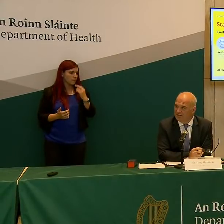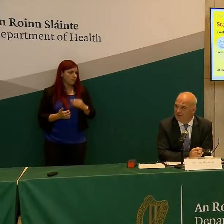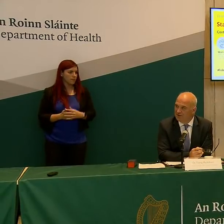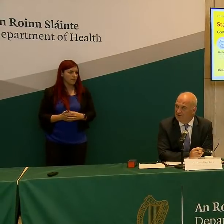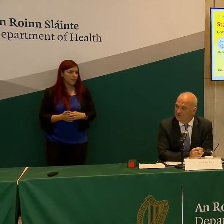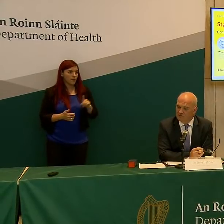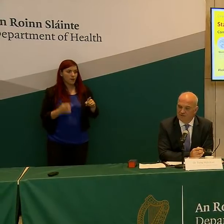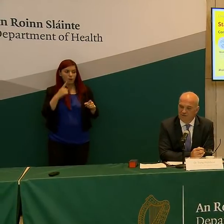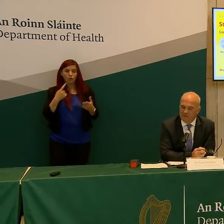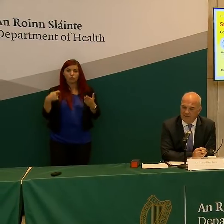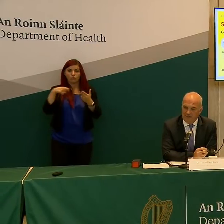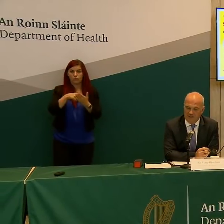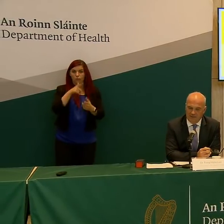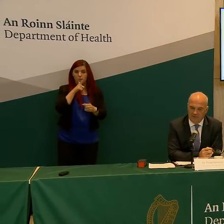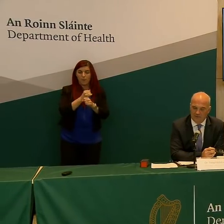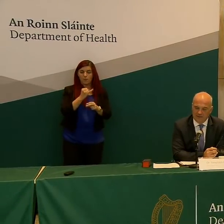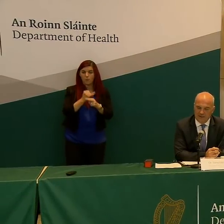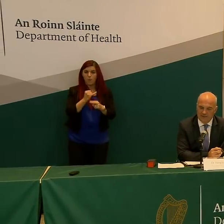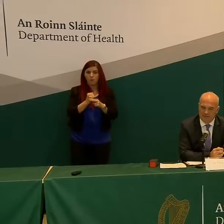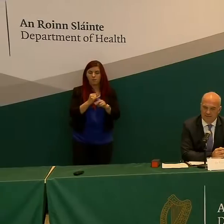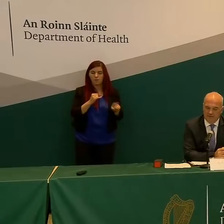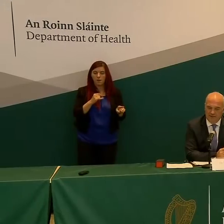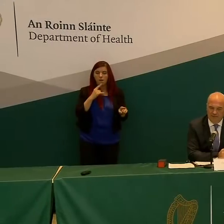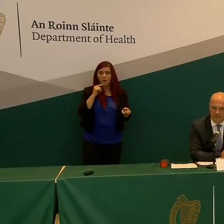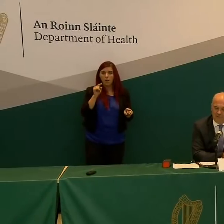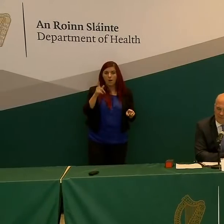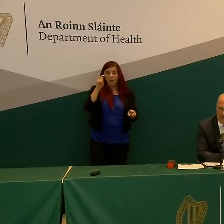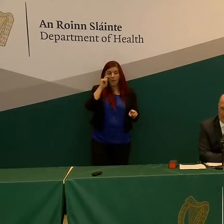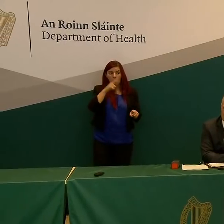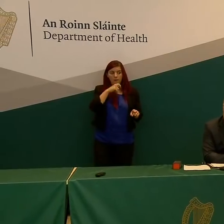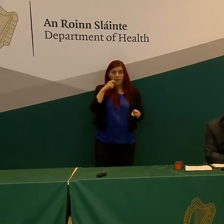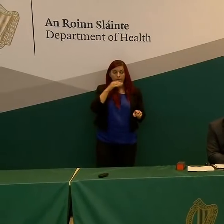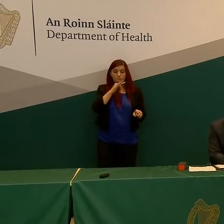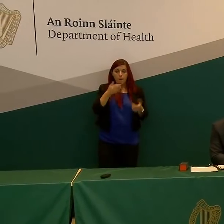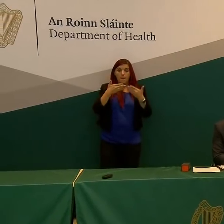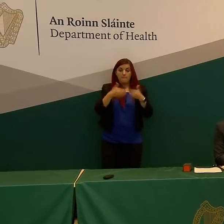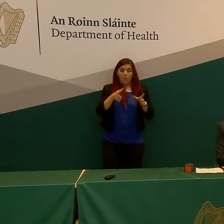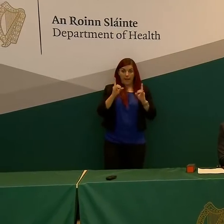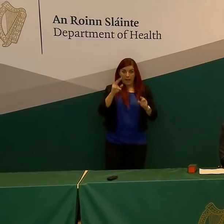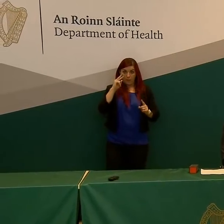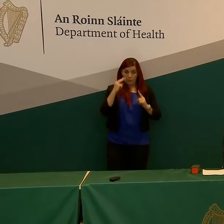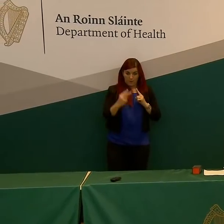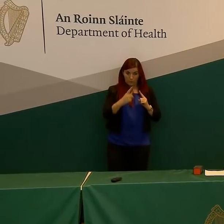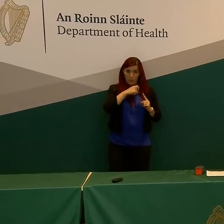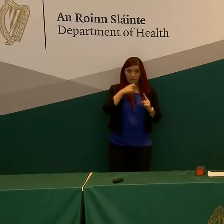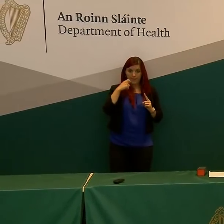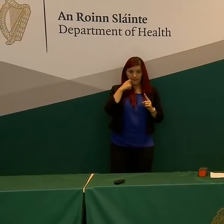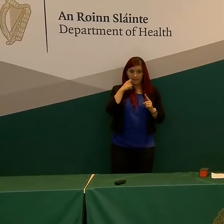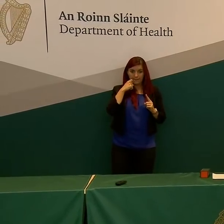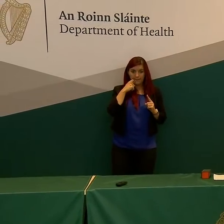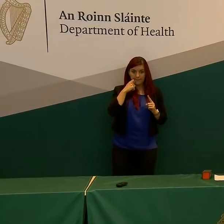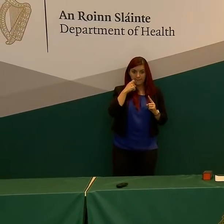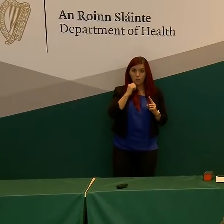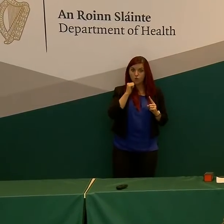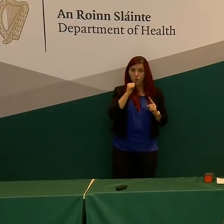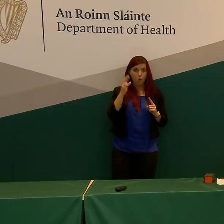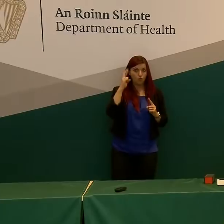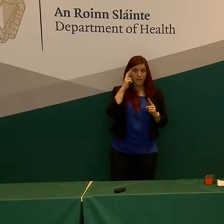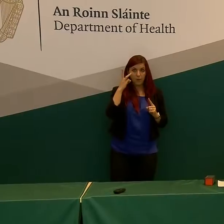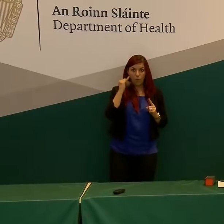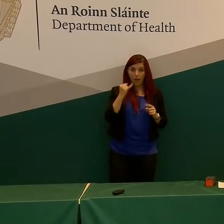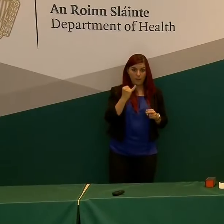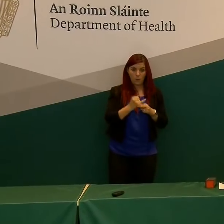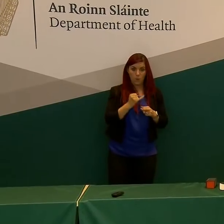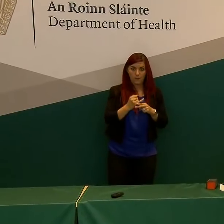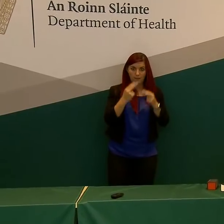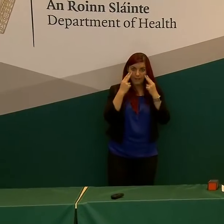contribution on the schools? I mean, I think what we're saying is that from a public health point of view, we're saying that there is no longer a reason for us to